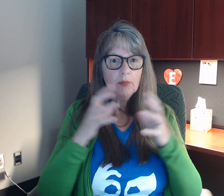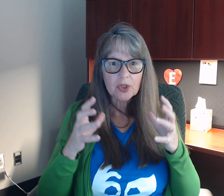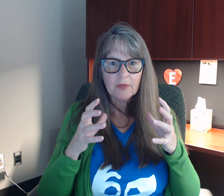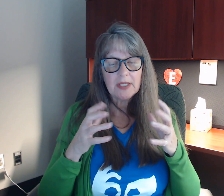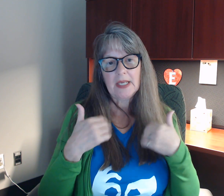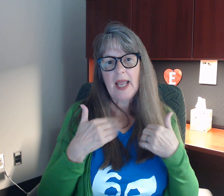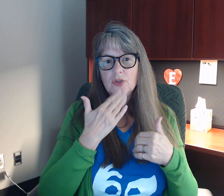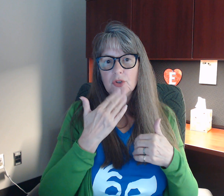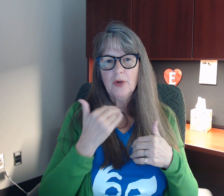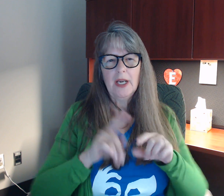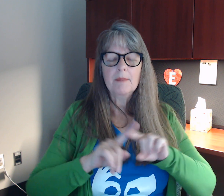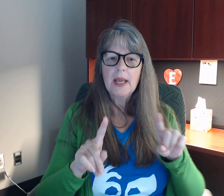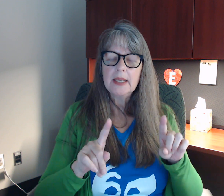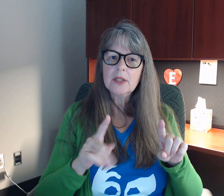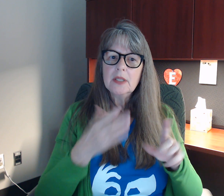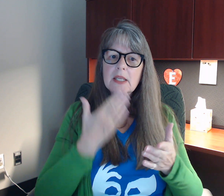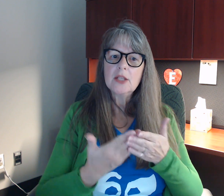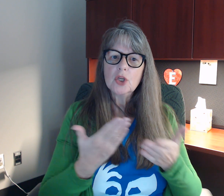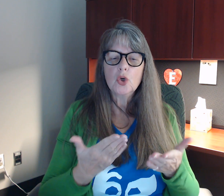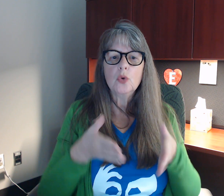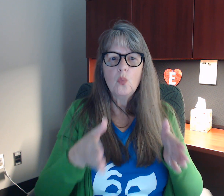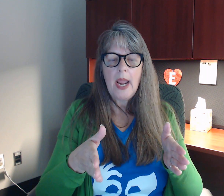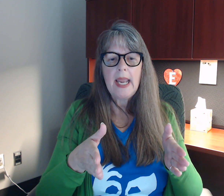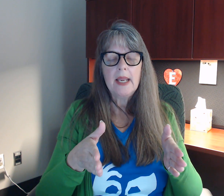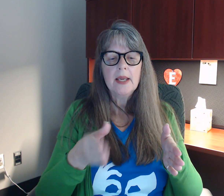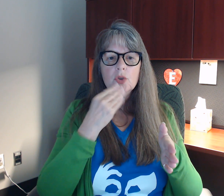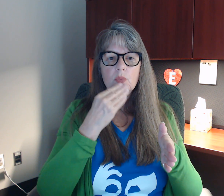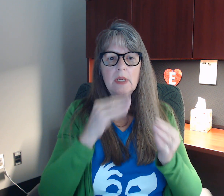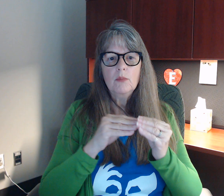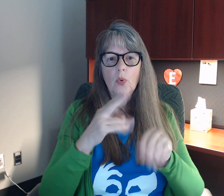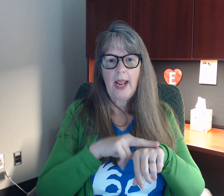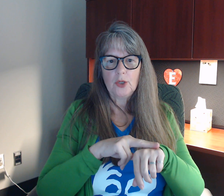of it because it has sugar in it. But it's a good way to eat more naturally.